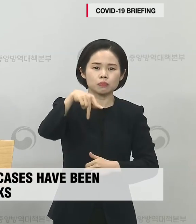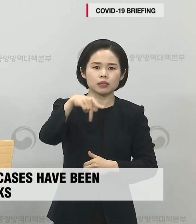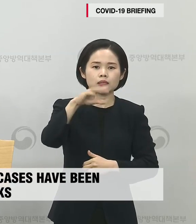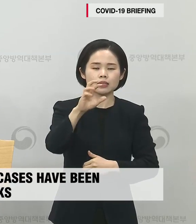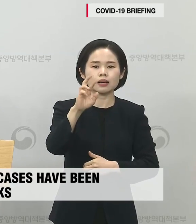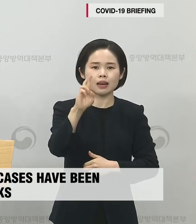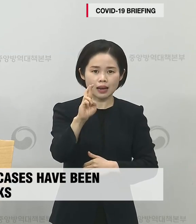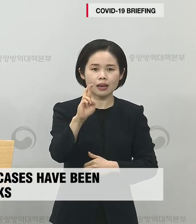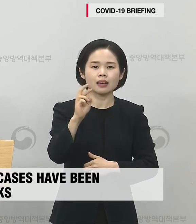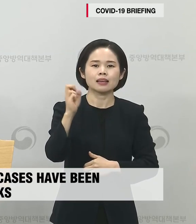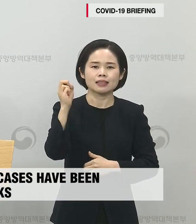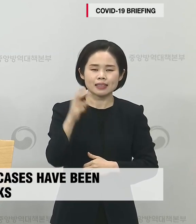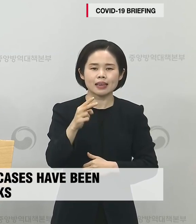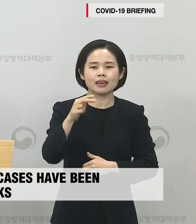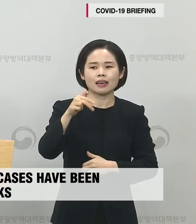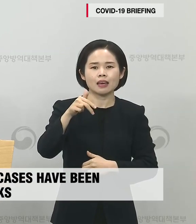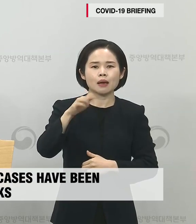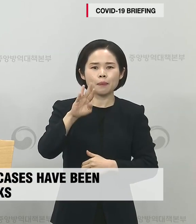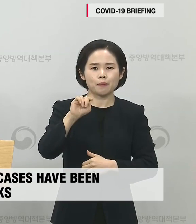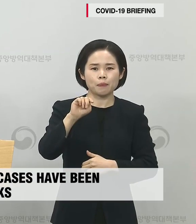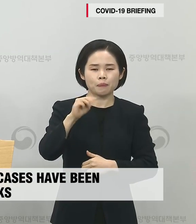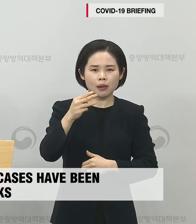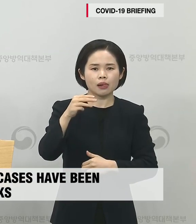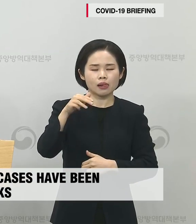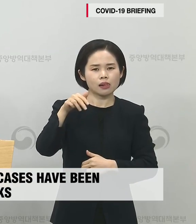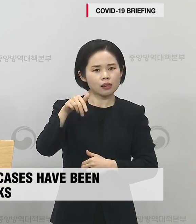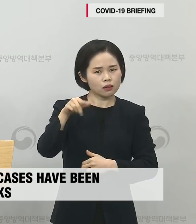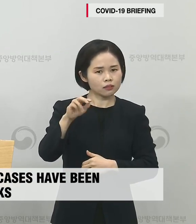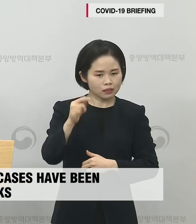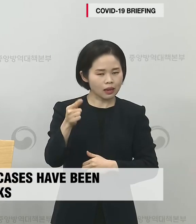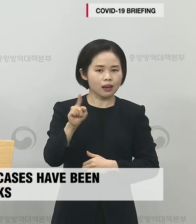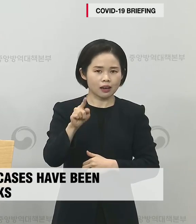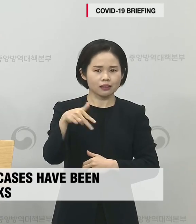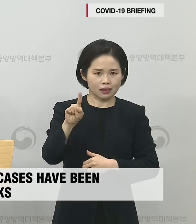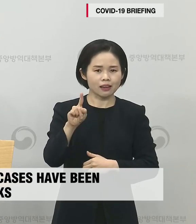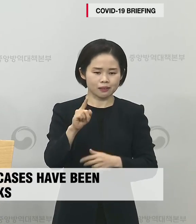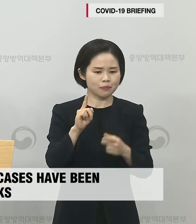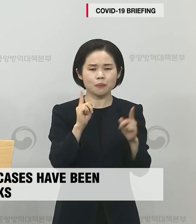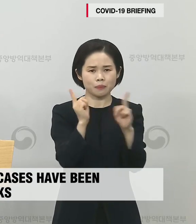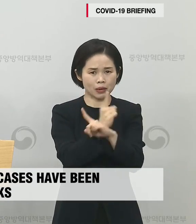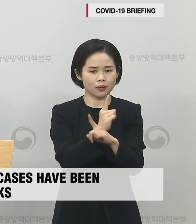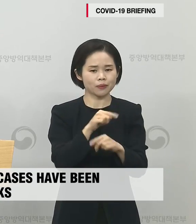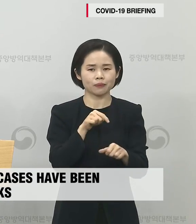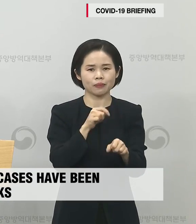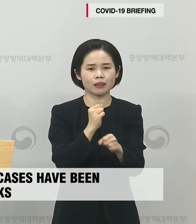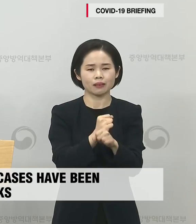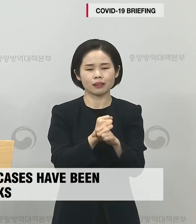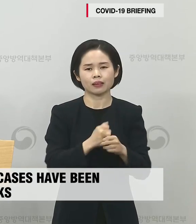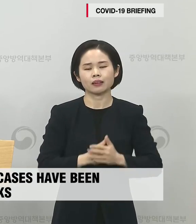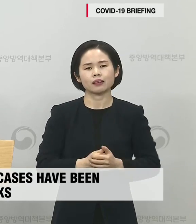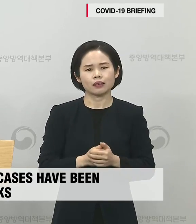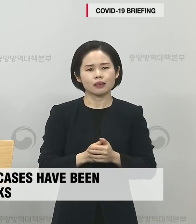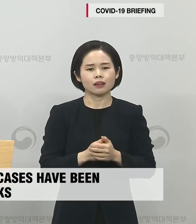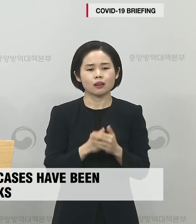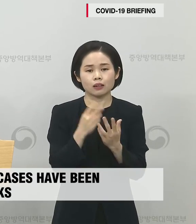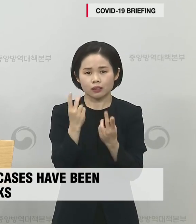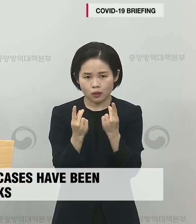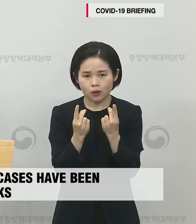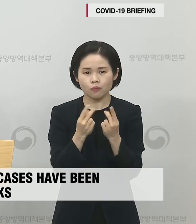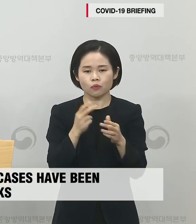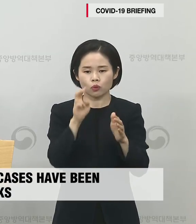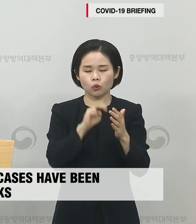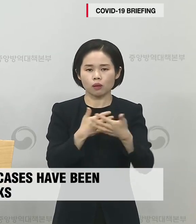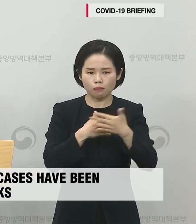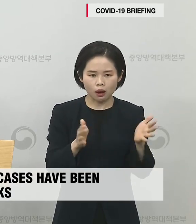and amending the terminologies to describe these reconfirmed cases as well. We have seen a surge in